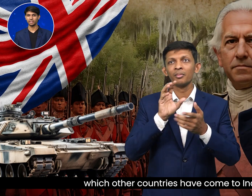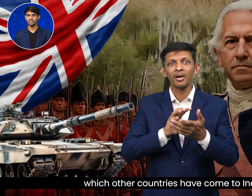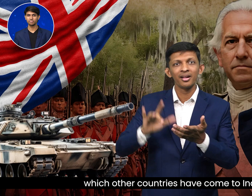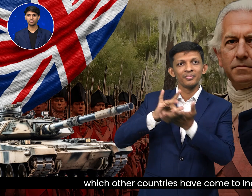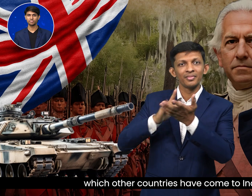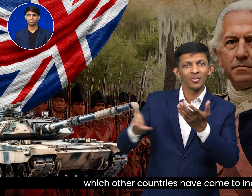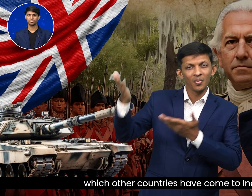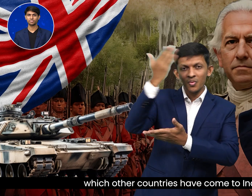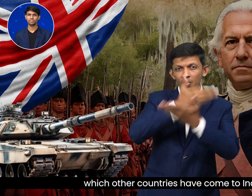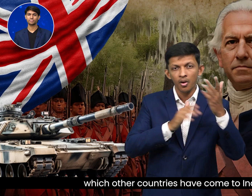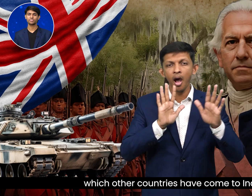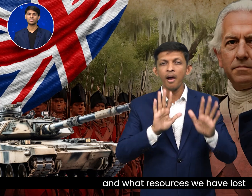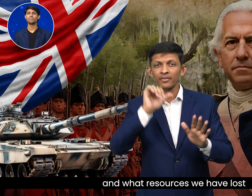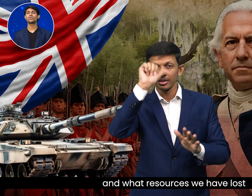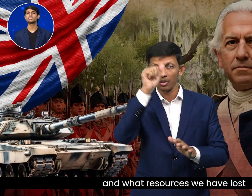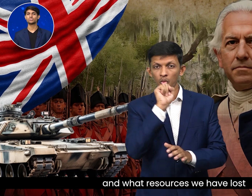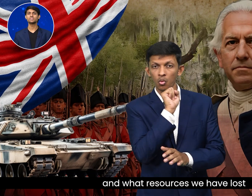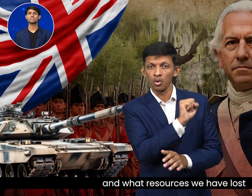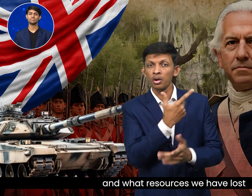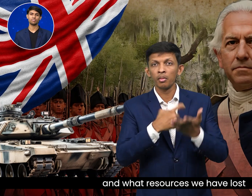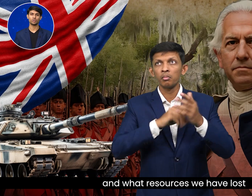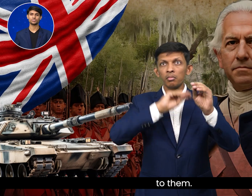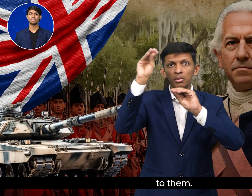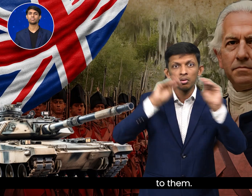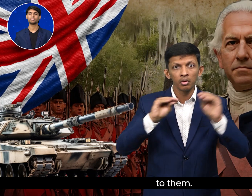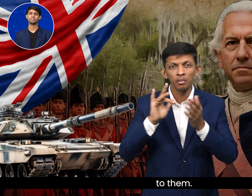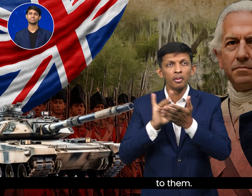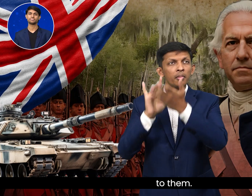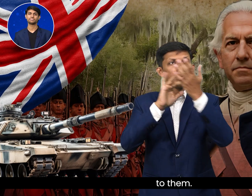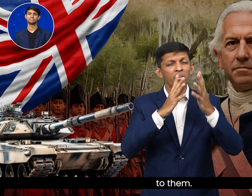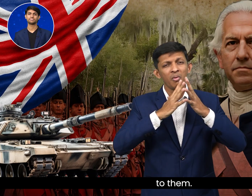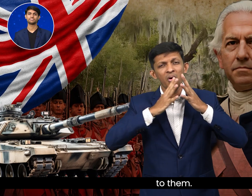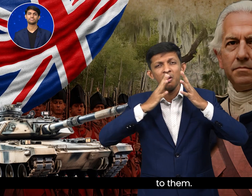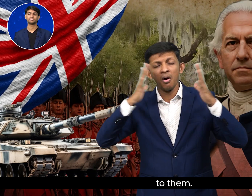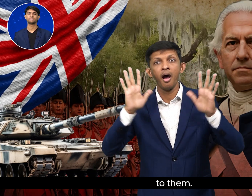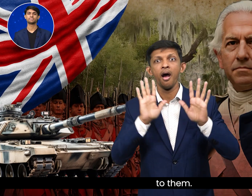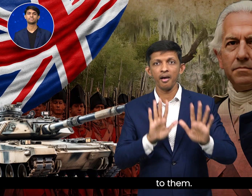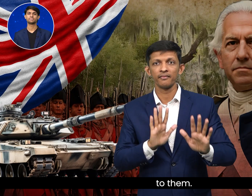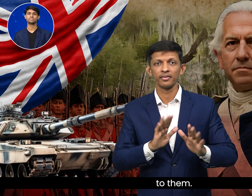to India and what resources we have lost to them.